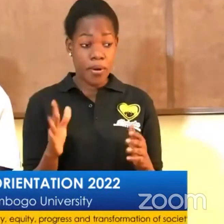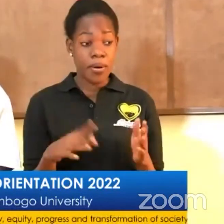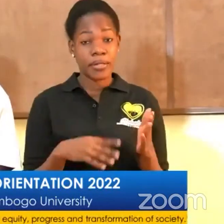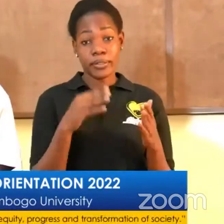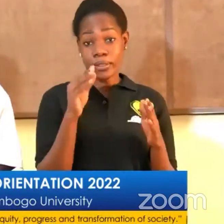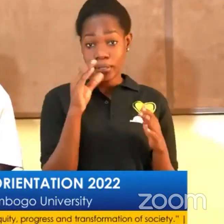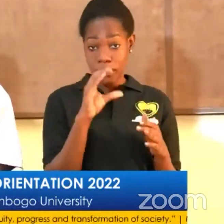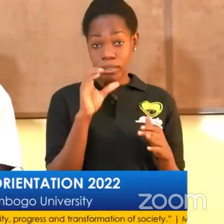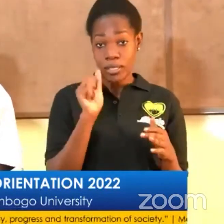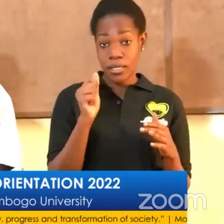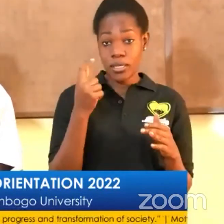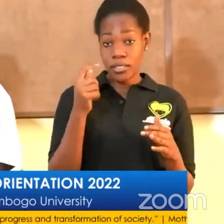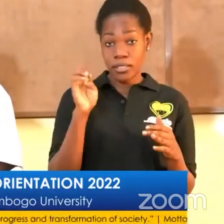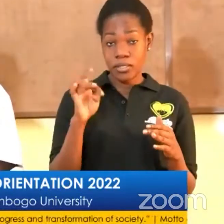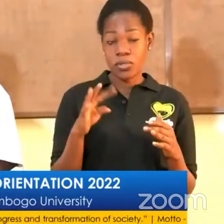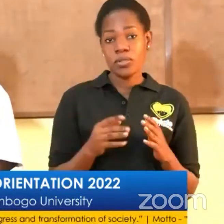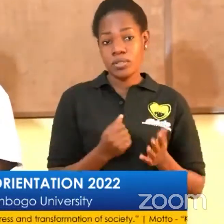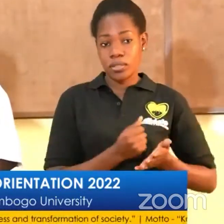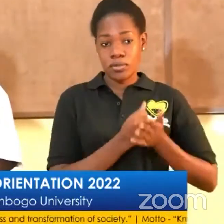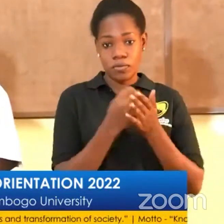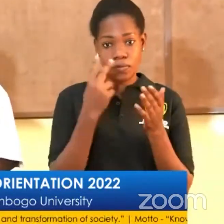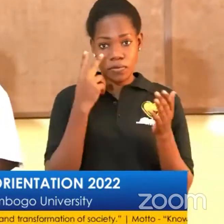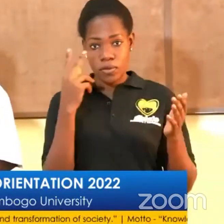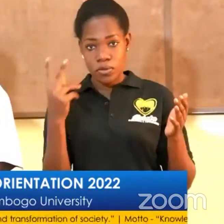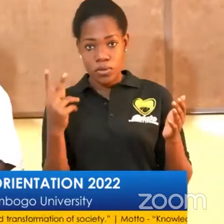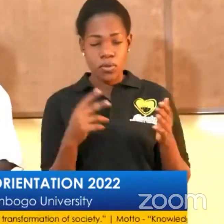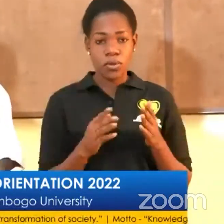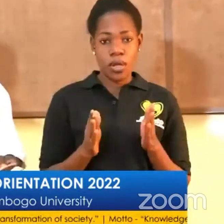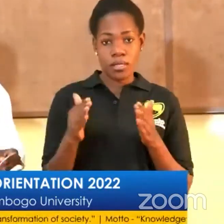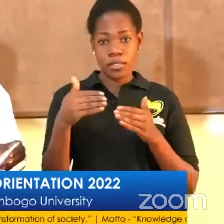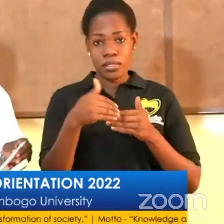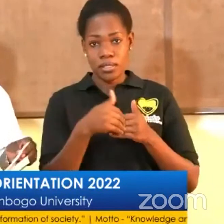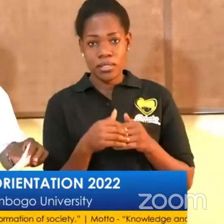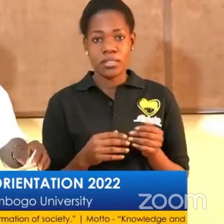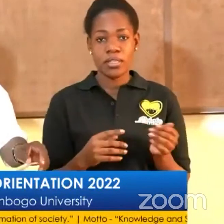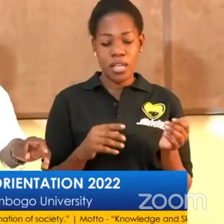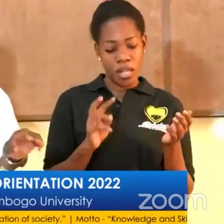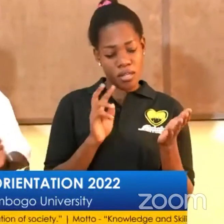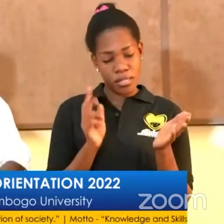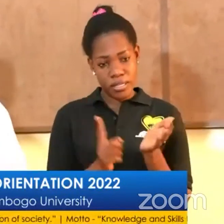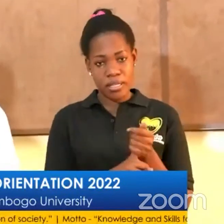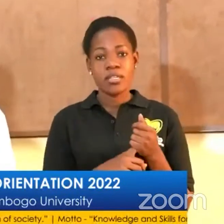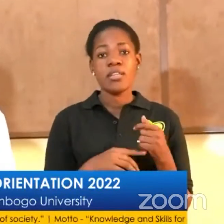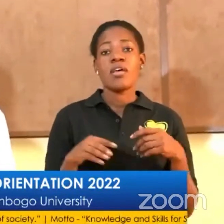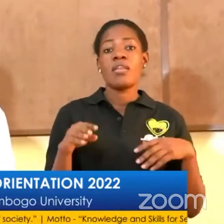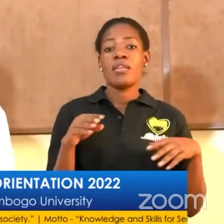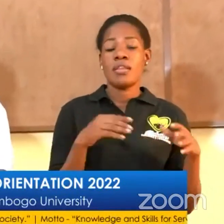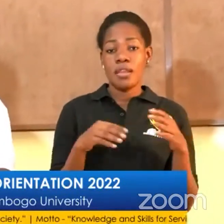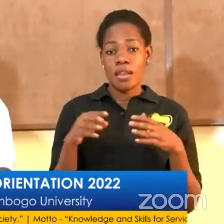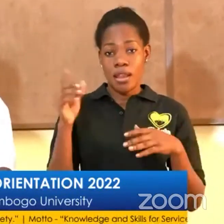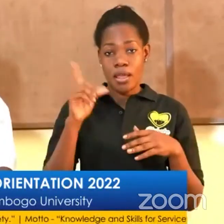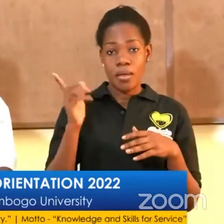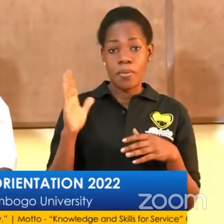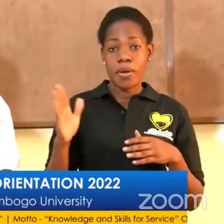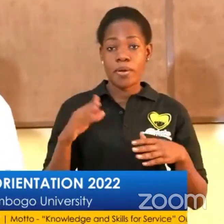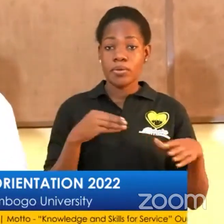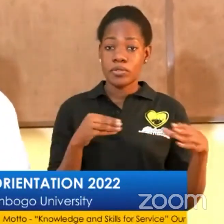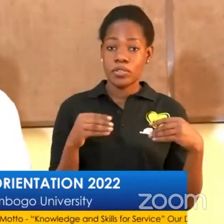to view, access, and retrieve the library resources you are interested